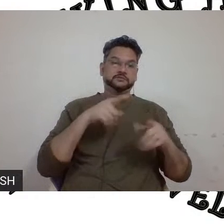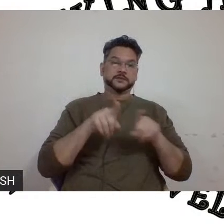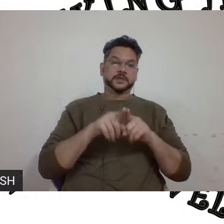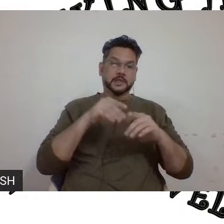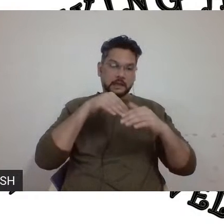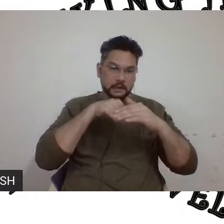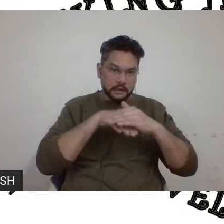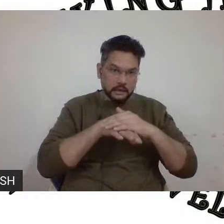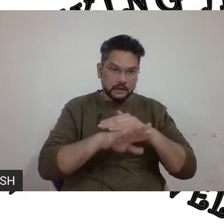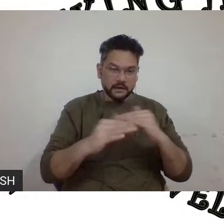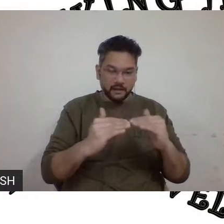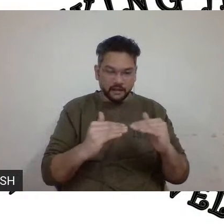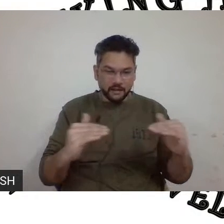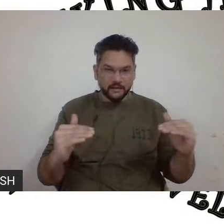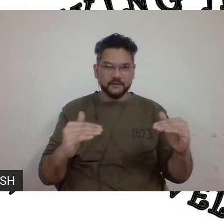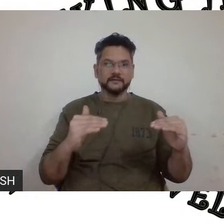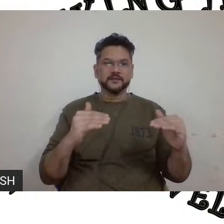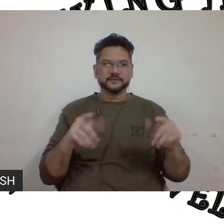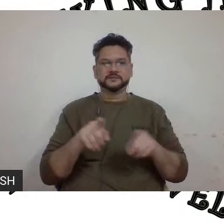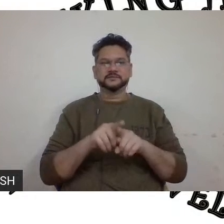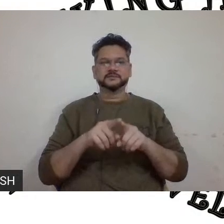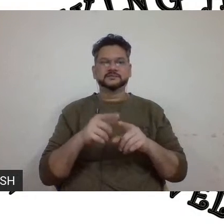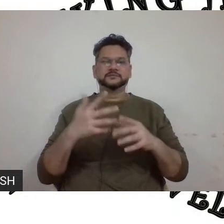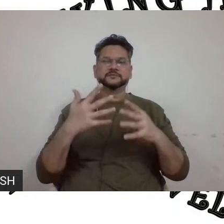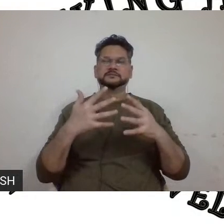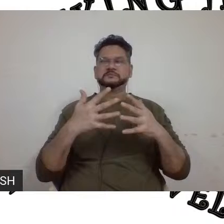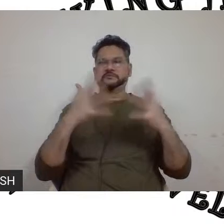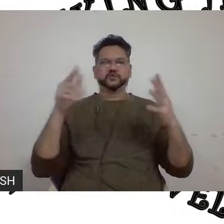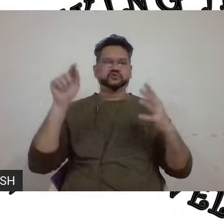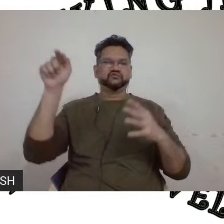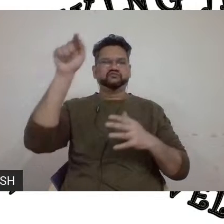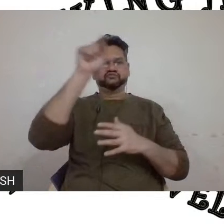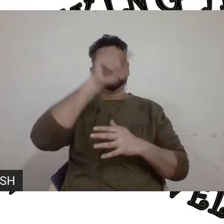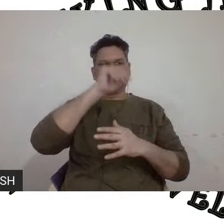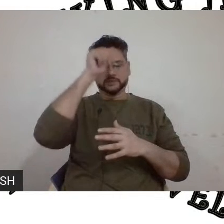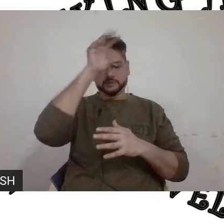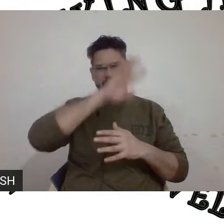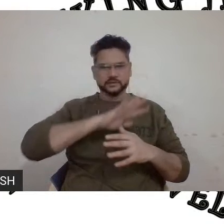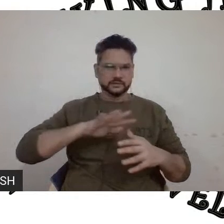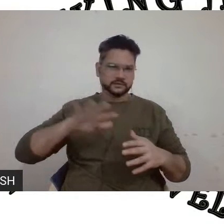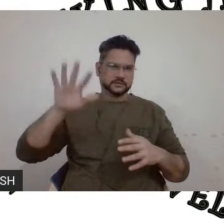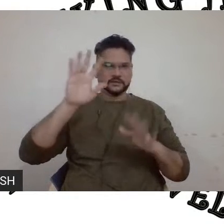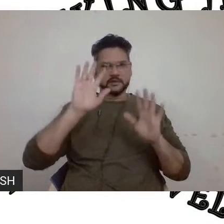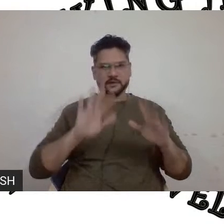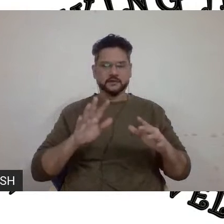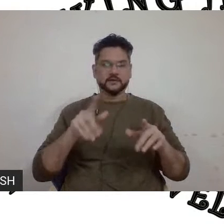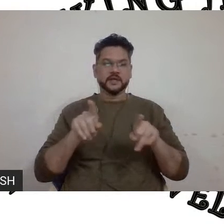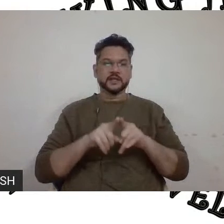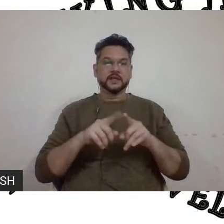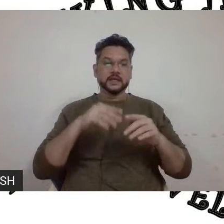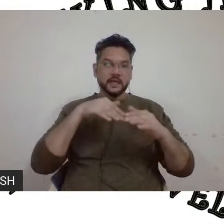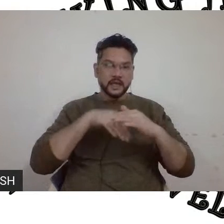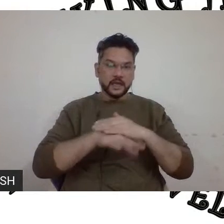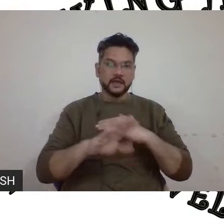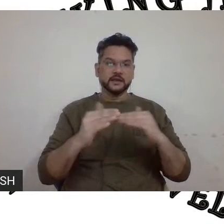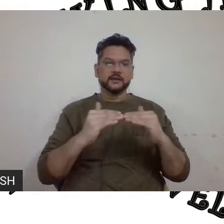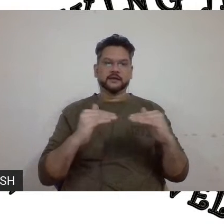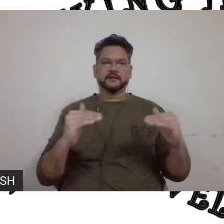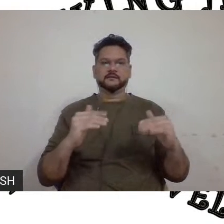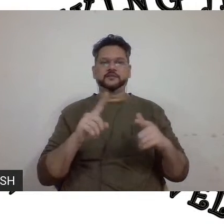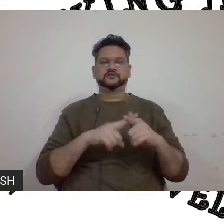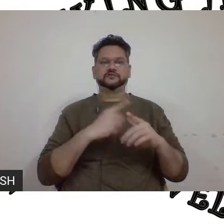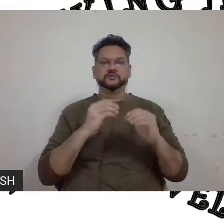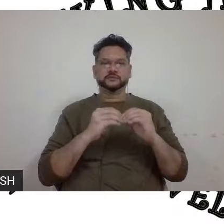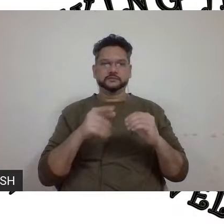at major locations in and across India. And so, if you look at the opportunities available, we have seen that there are almost 400